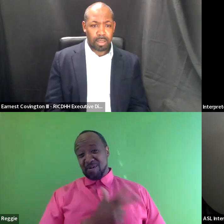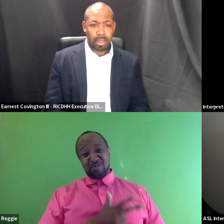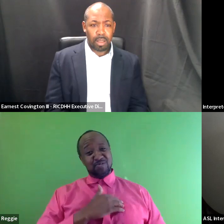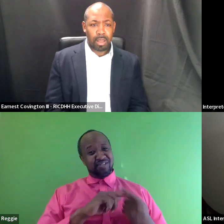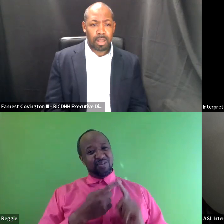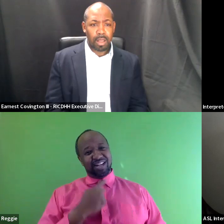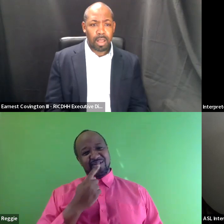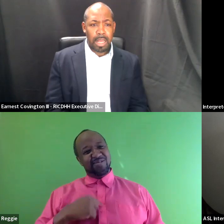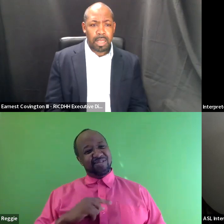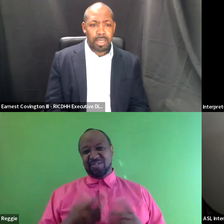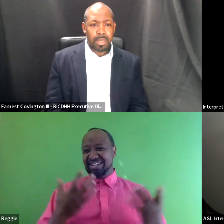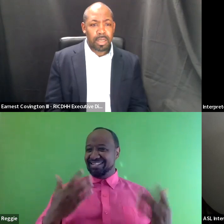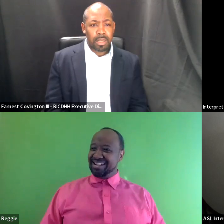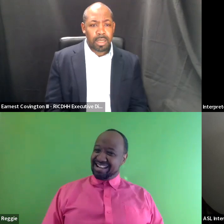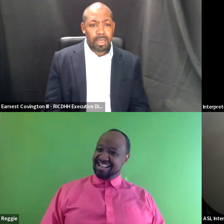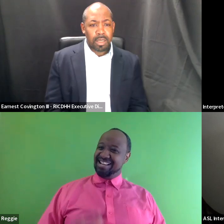Oh man.